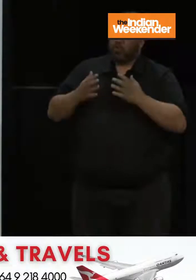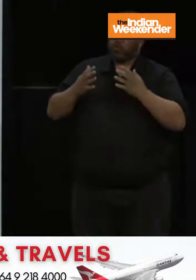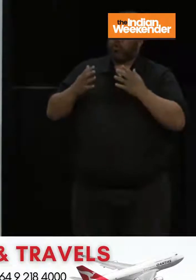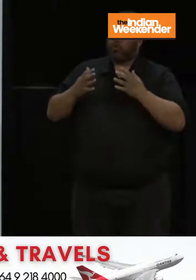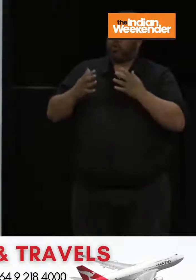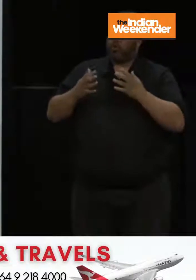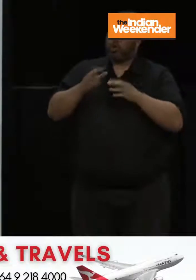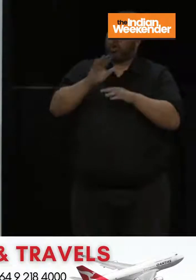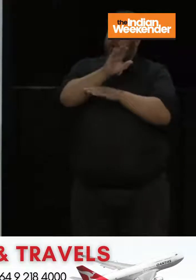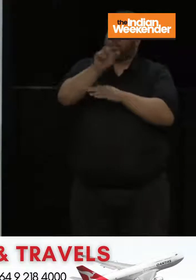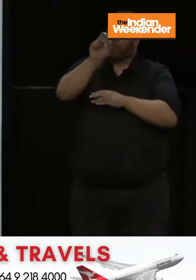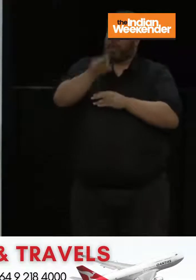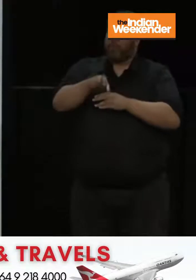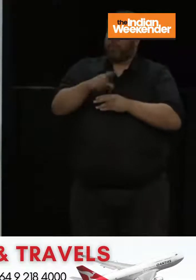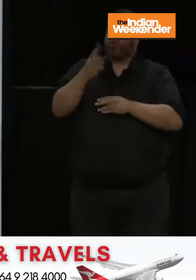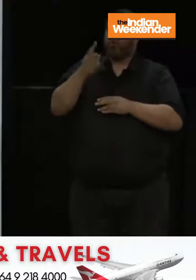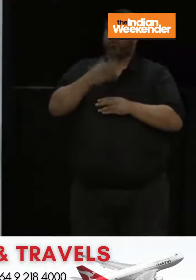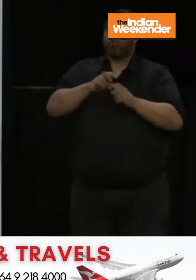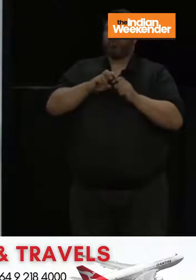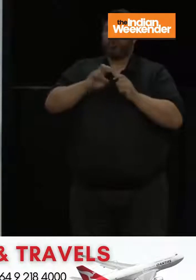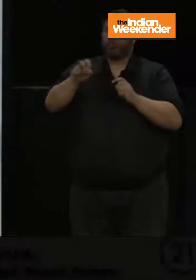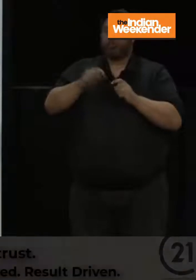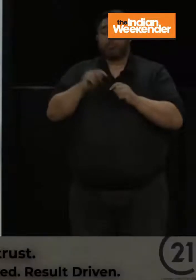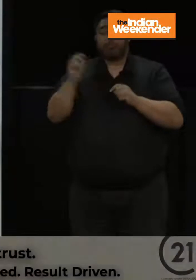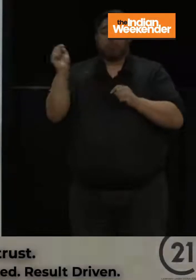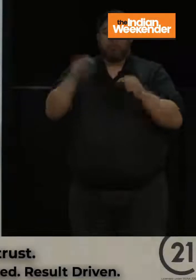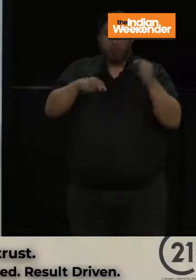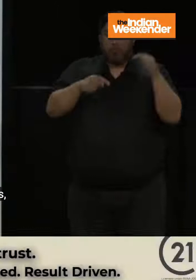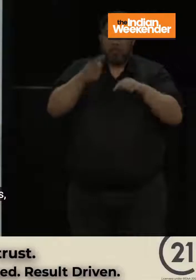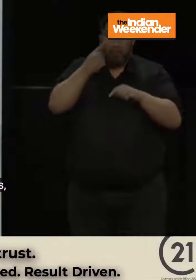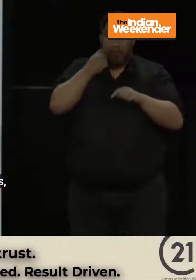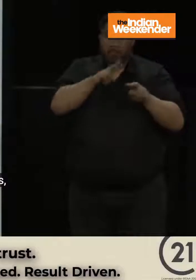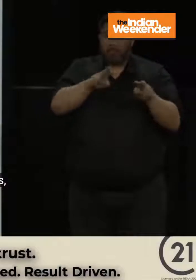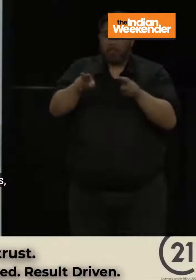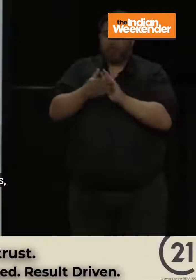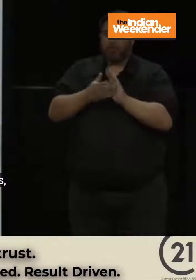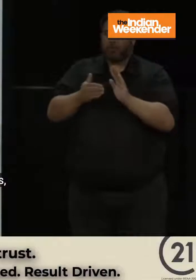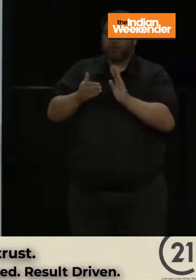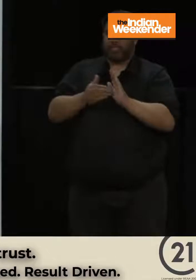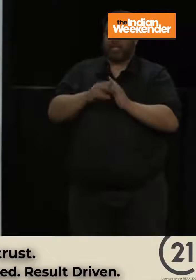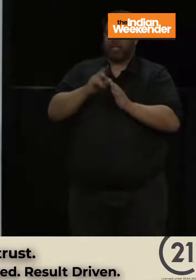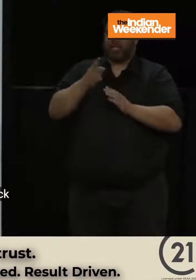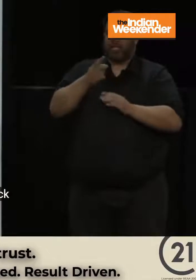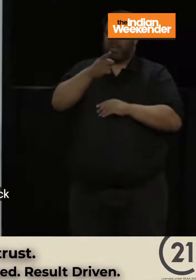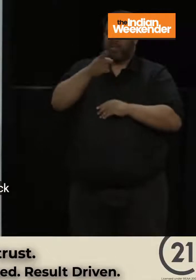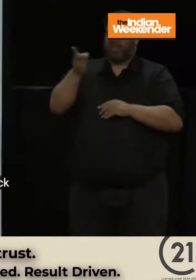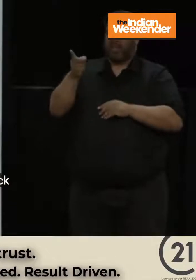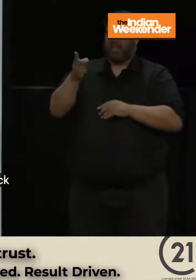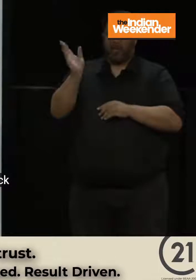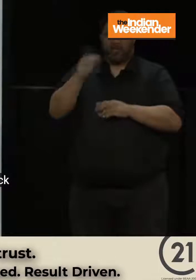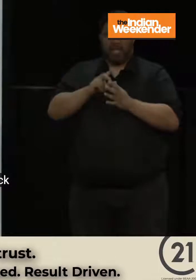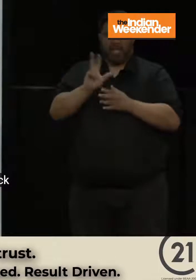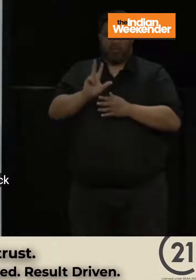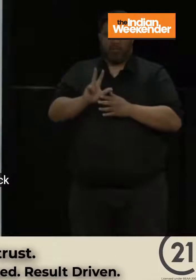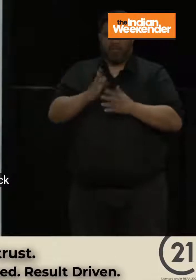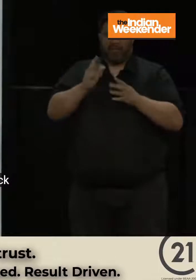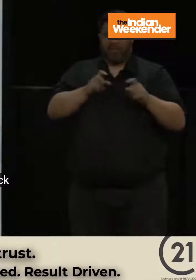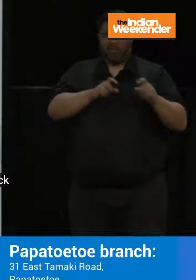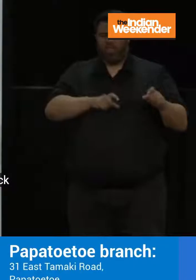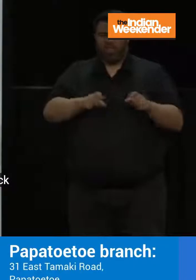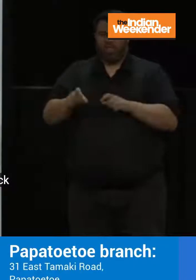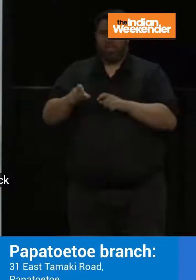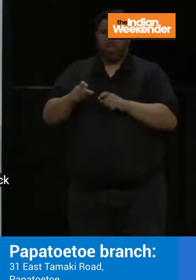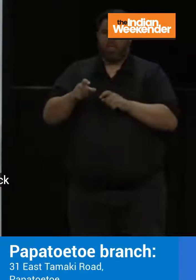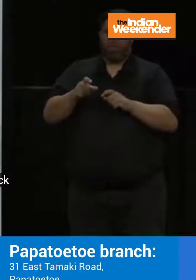will even come back after April 30 if they have to do a week of self-isolation. So you've effectively kicked international tourism down the road for more than 6 months,